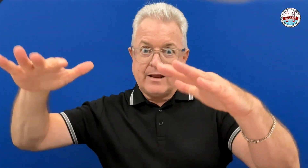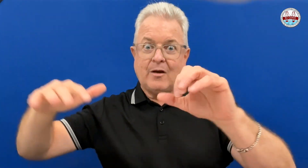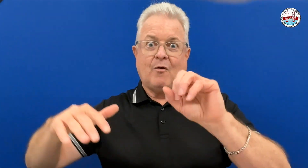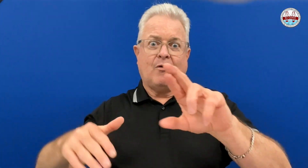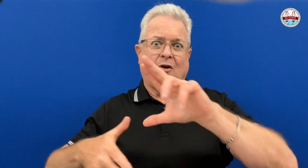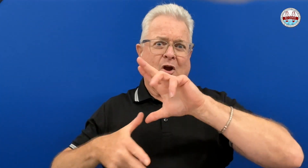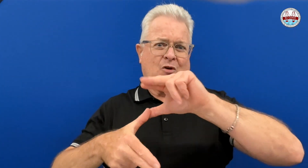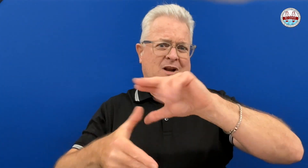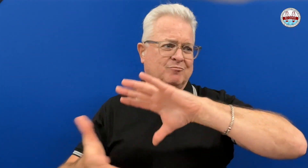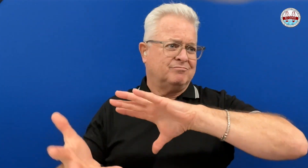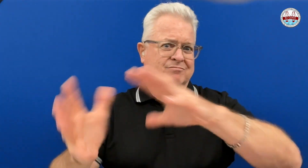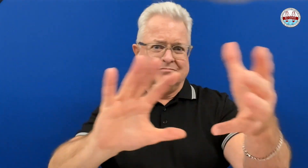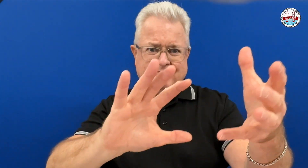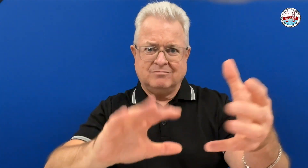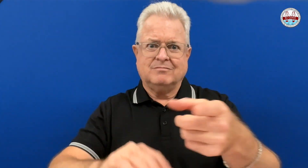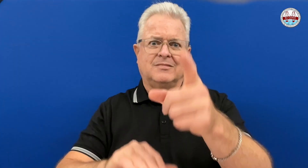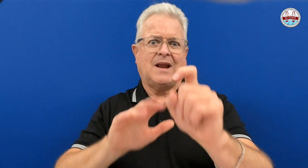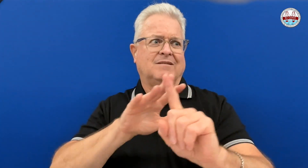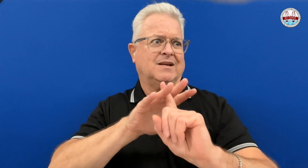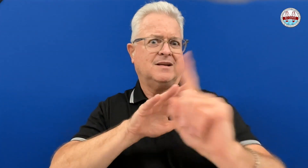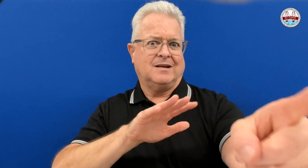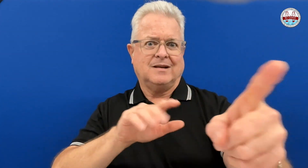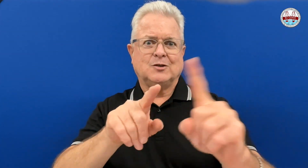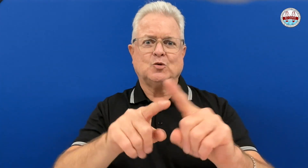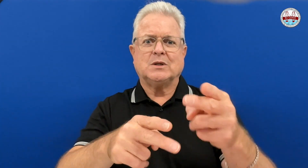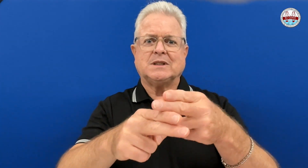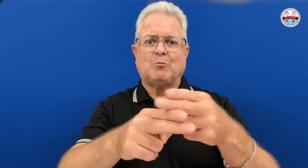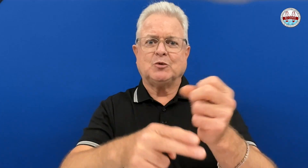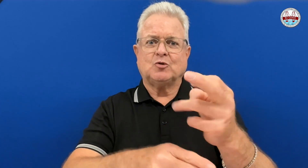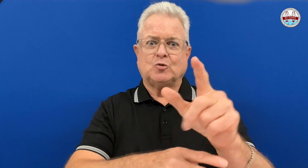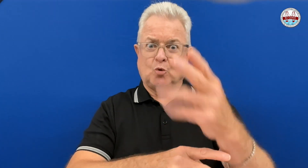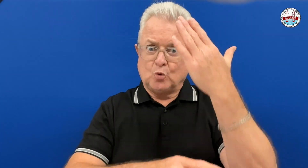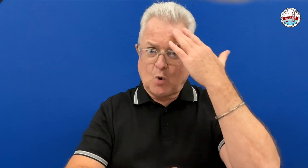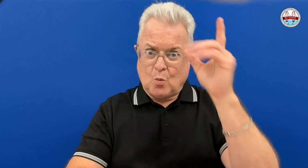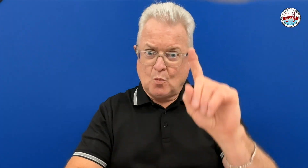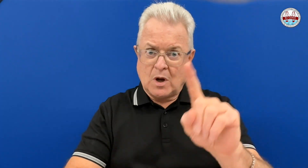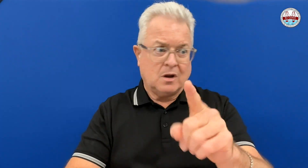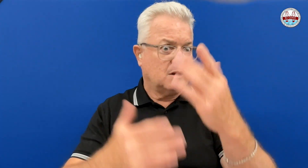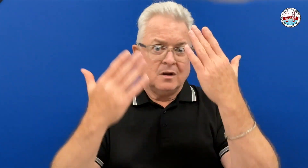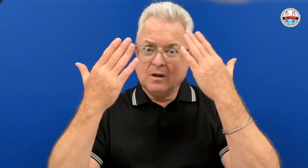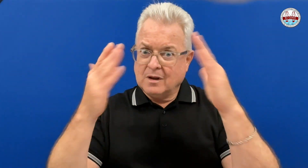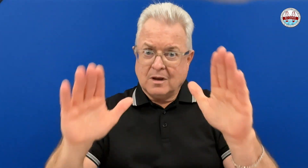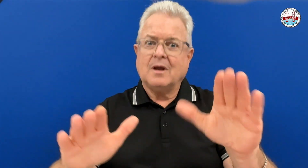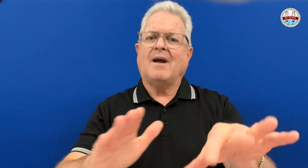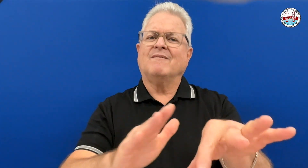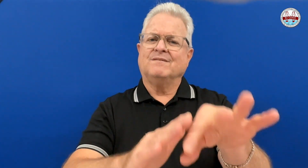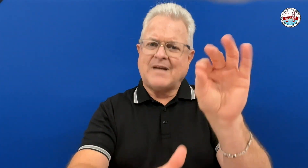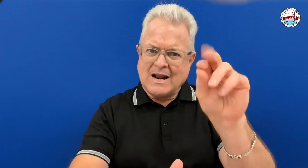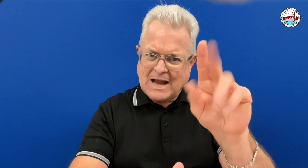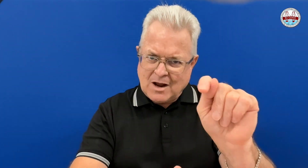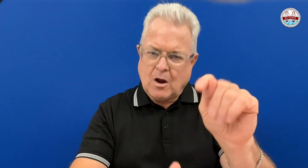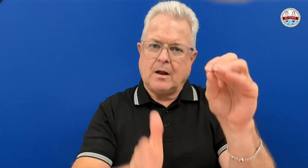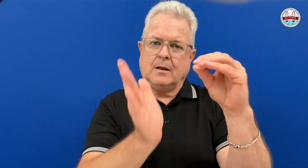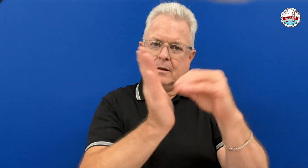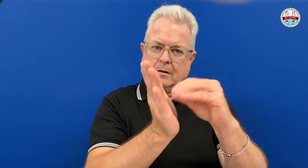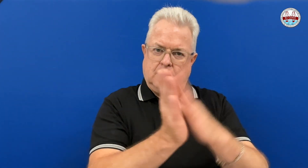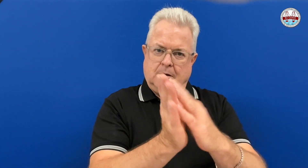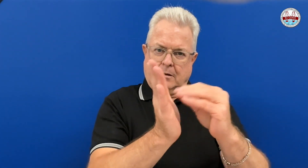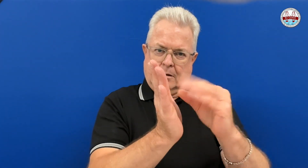do have to get out of your house because of a flood or a hurricane, do you know where your nearest shelter is? You're